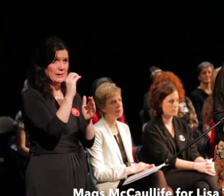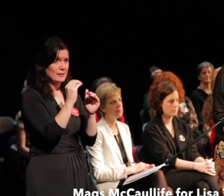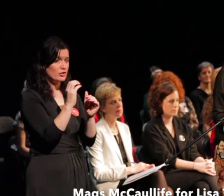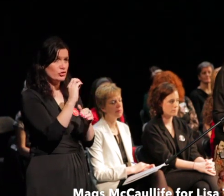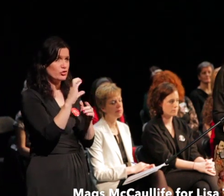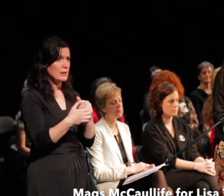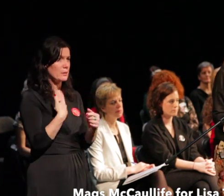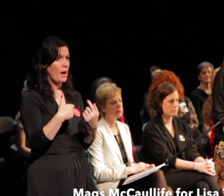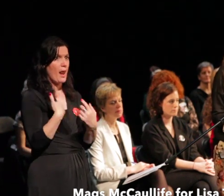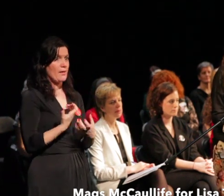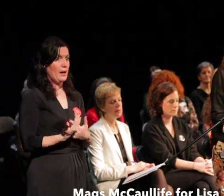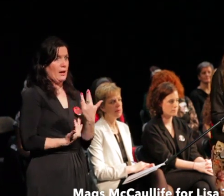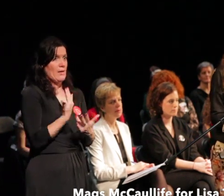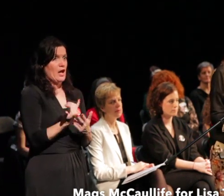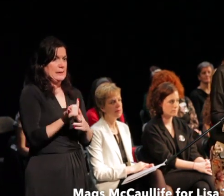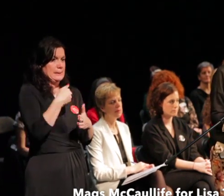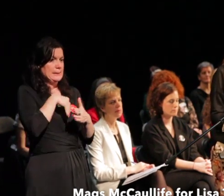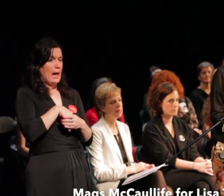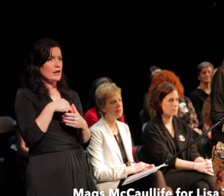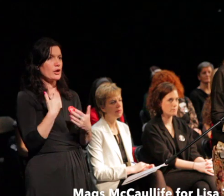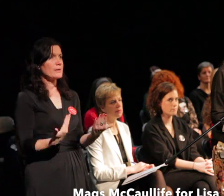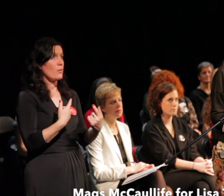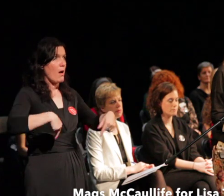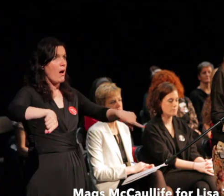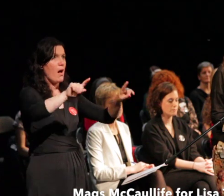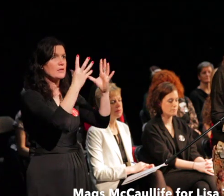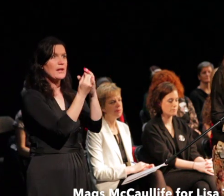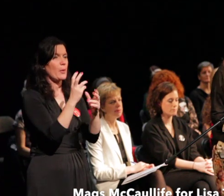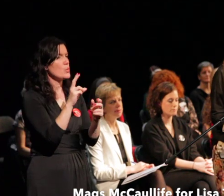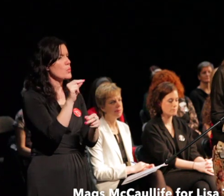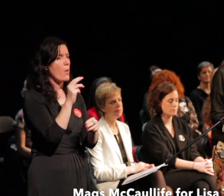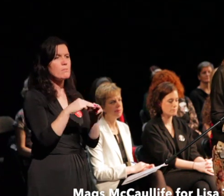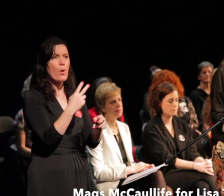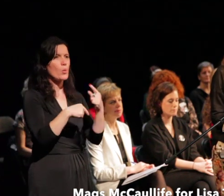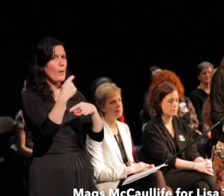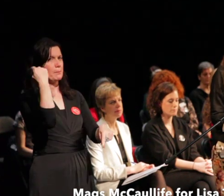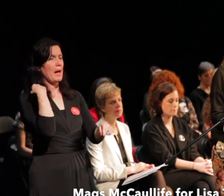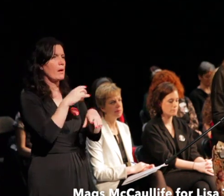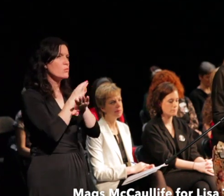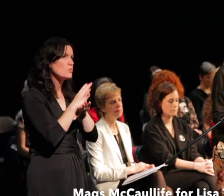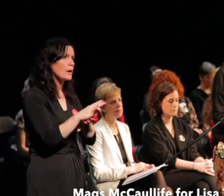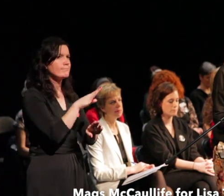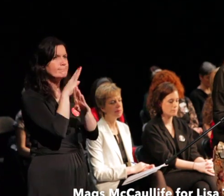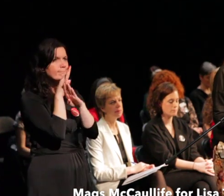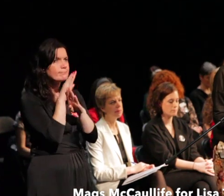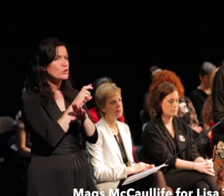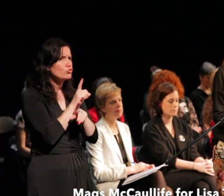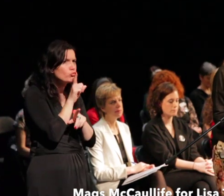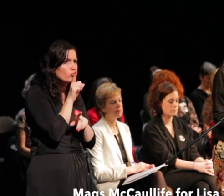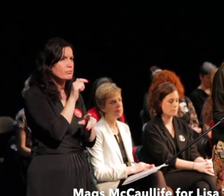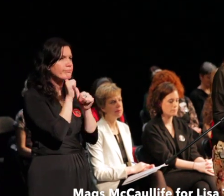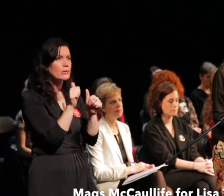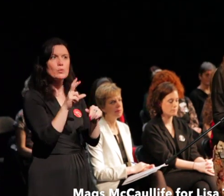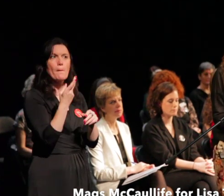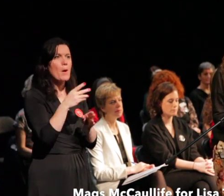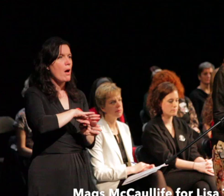hurricane inside all of us will change this. There's no going back now. There can be no more quiet. There can be no more hush. There can be no